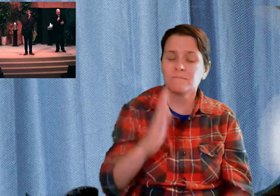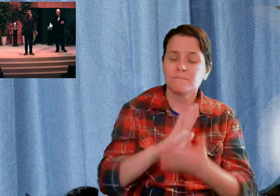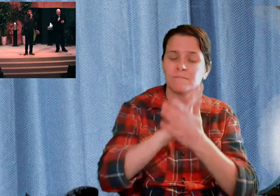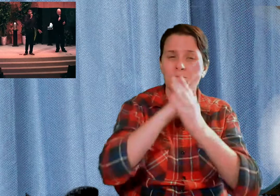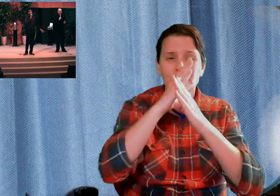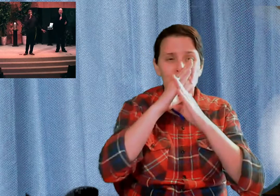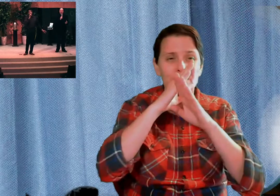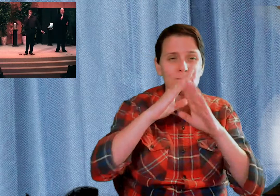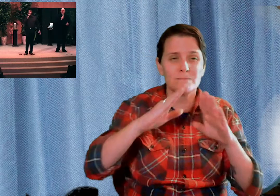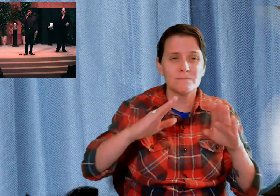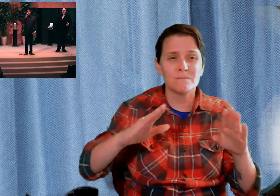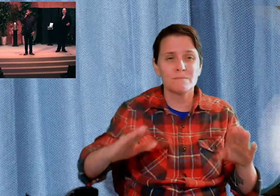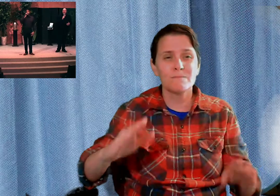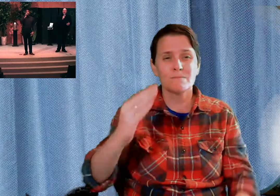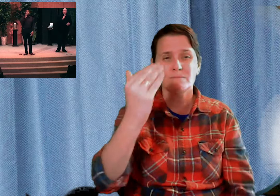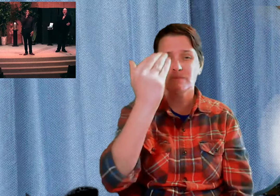Be still and